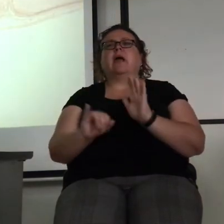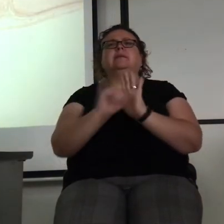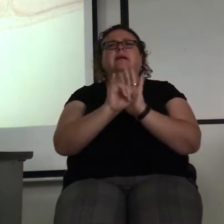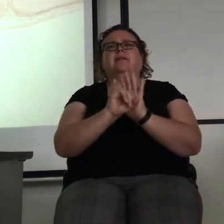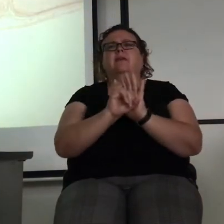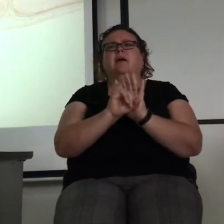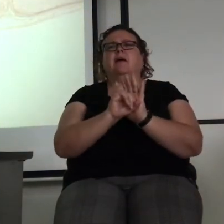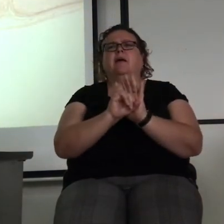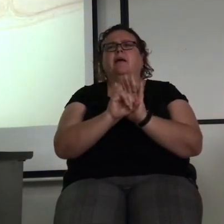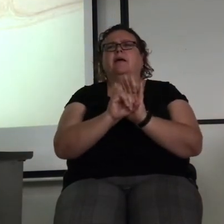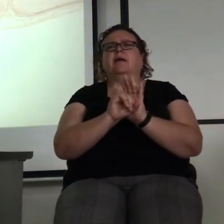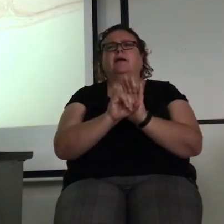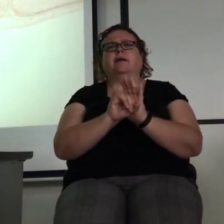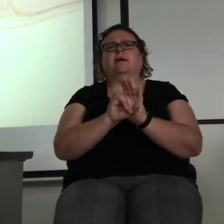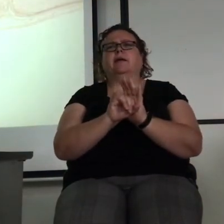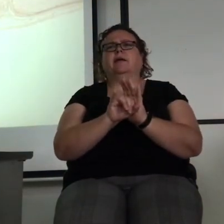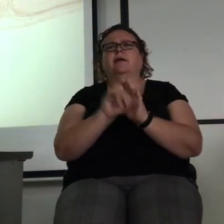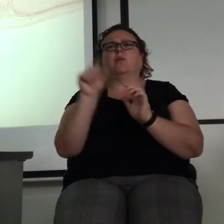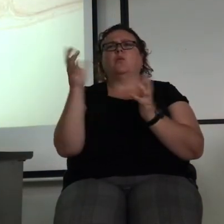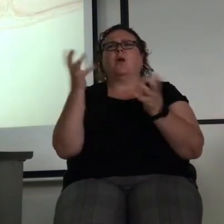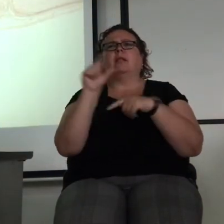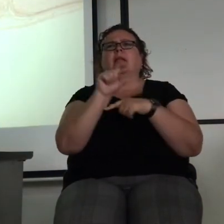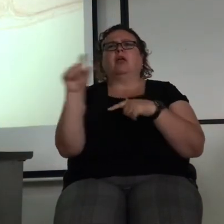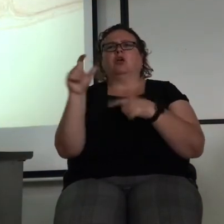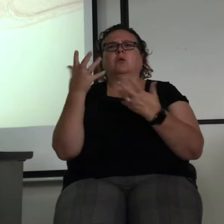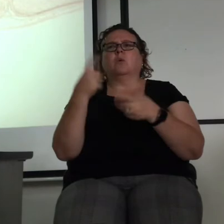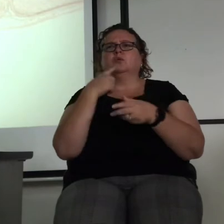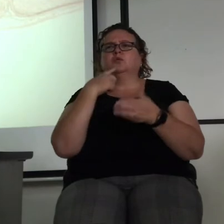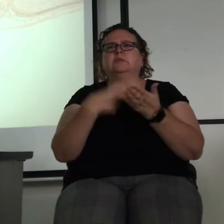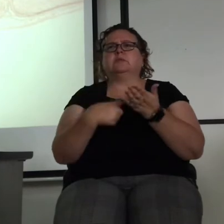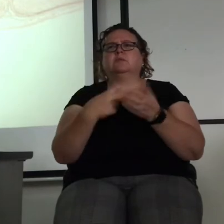identify like the layer. What would you say?